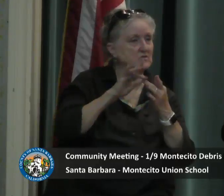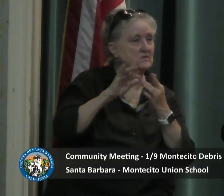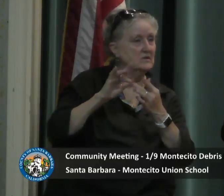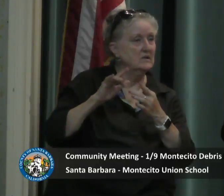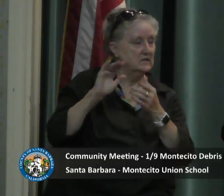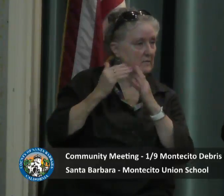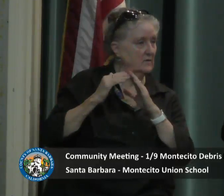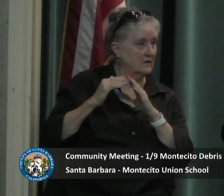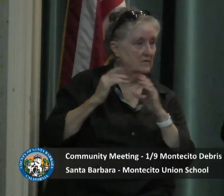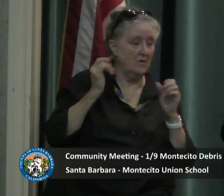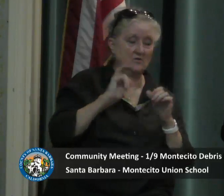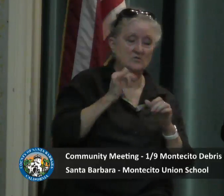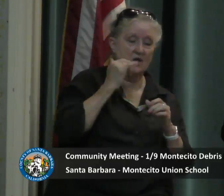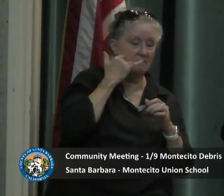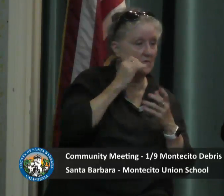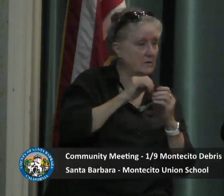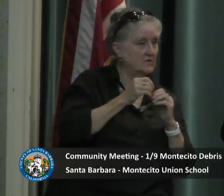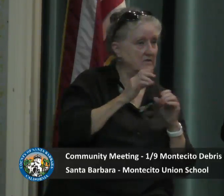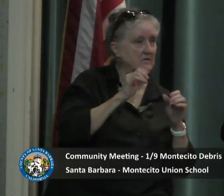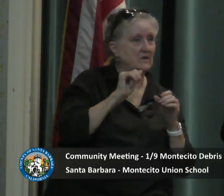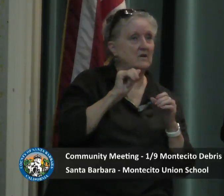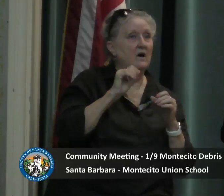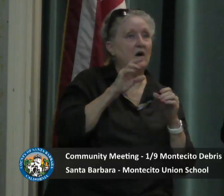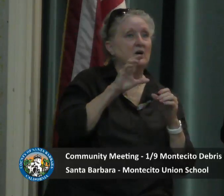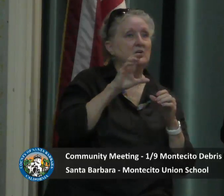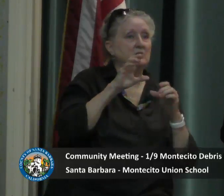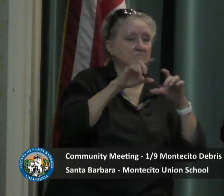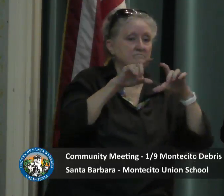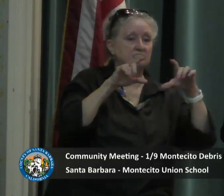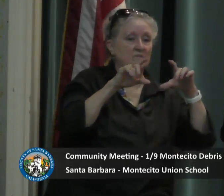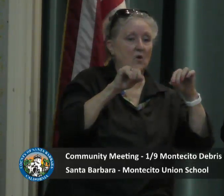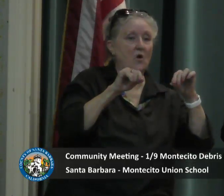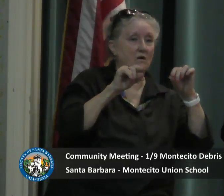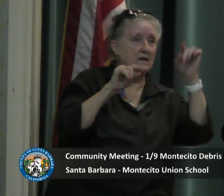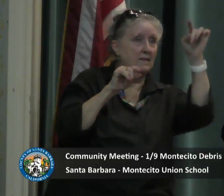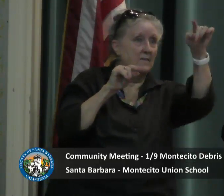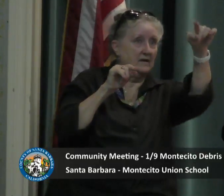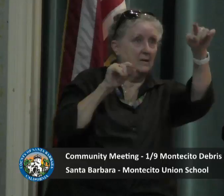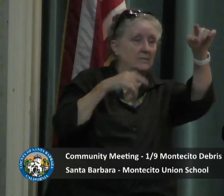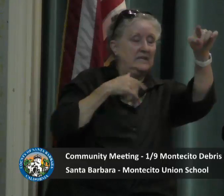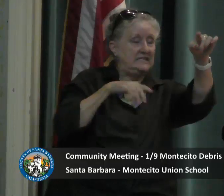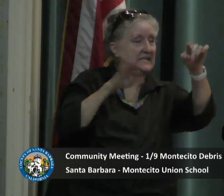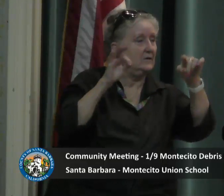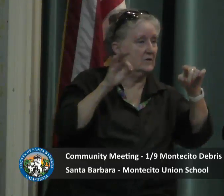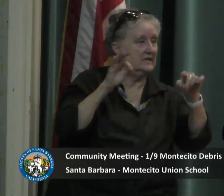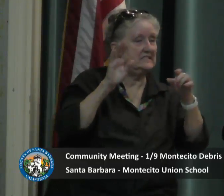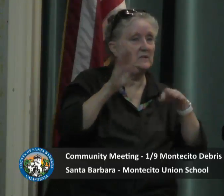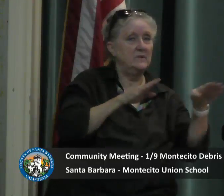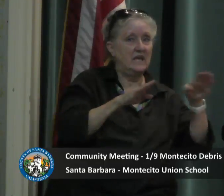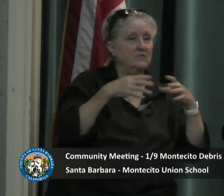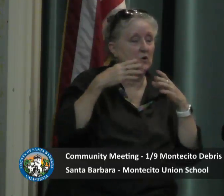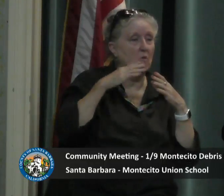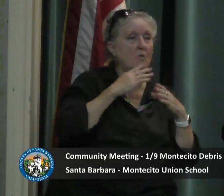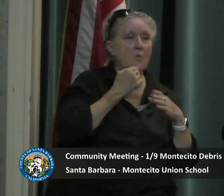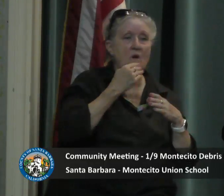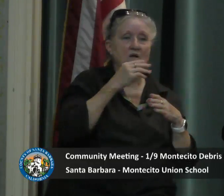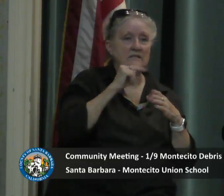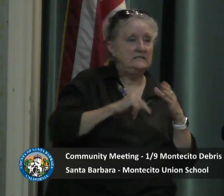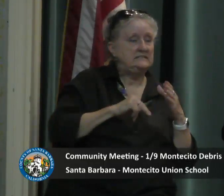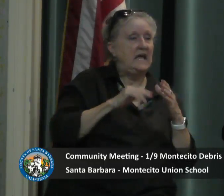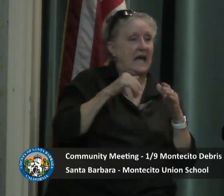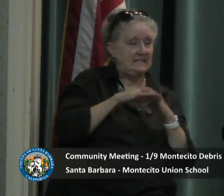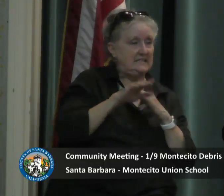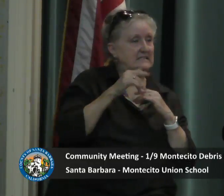phone numbers, including on a card in the back of the room in the lobby. Please take one. It is our Behavioral Wellness Access Line